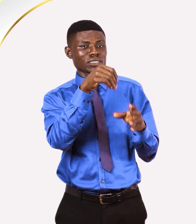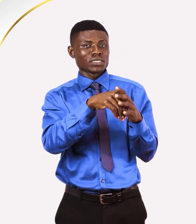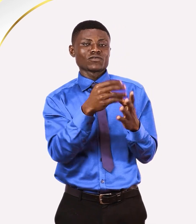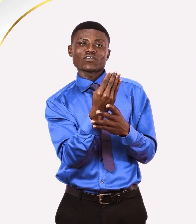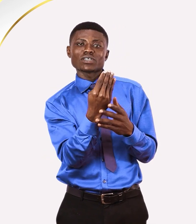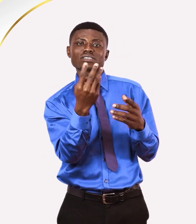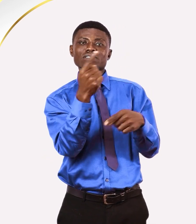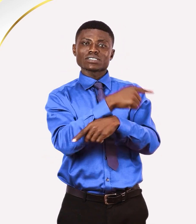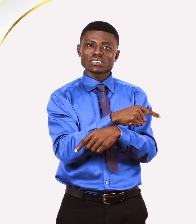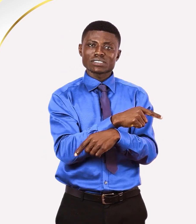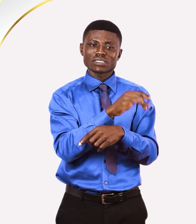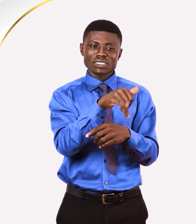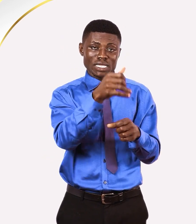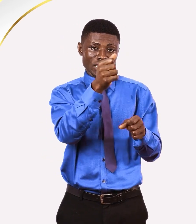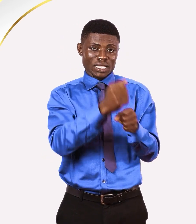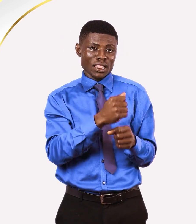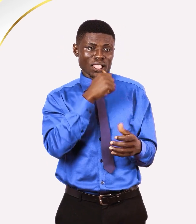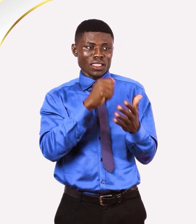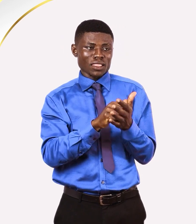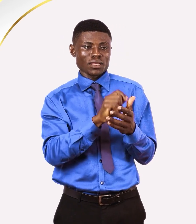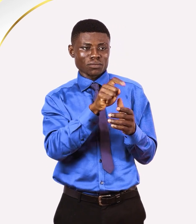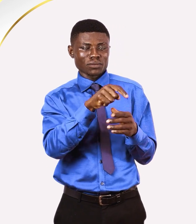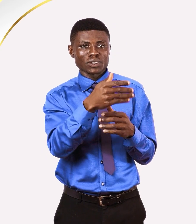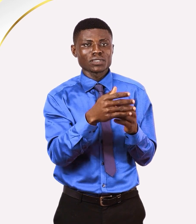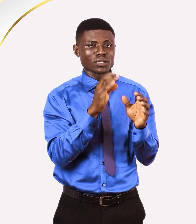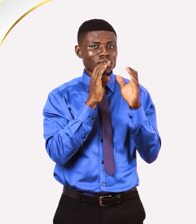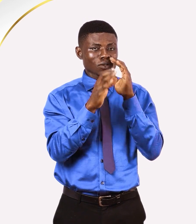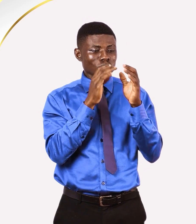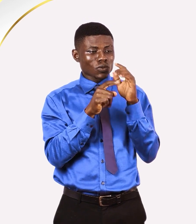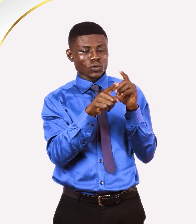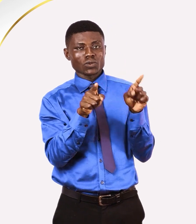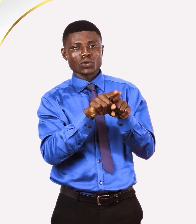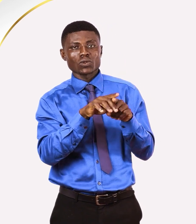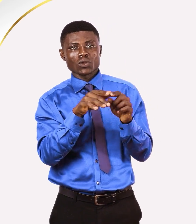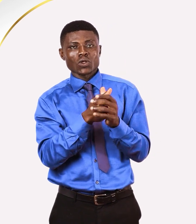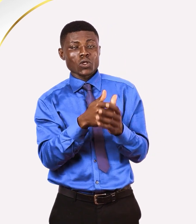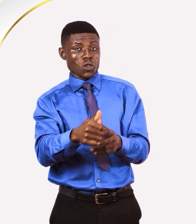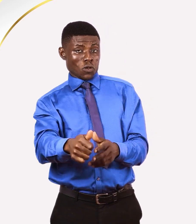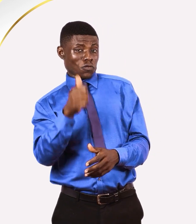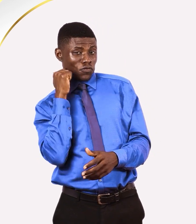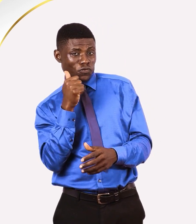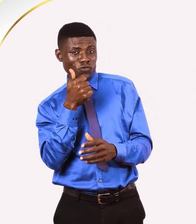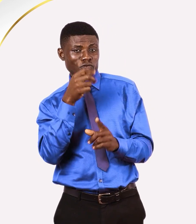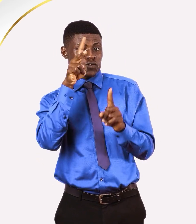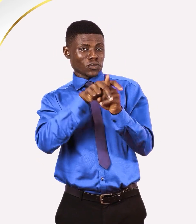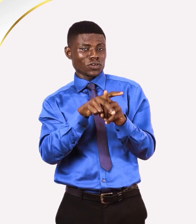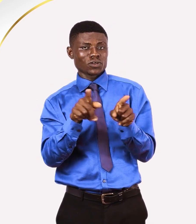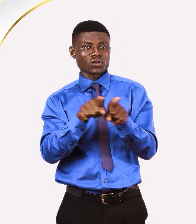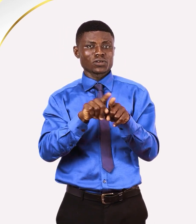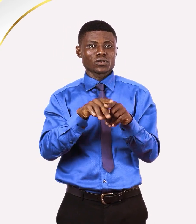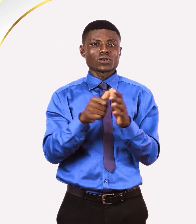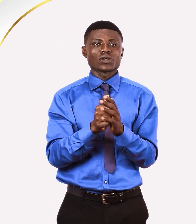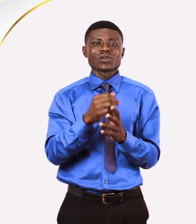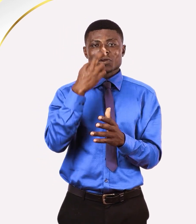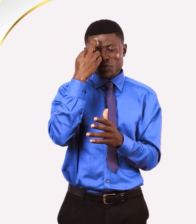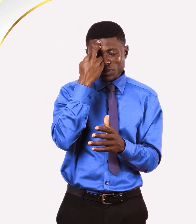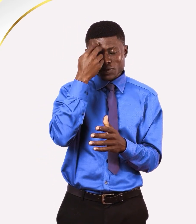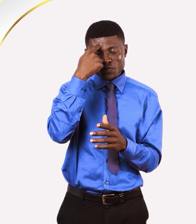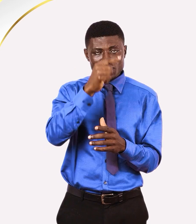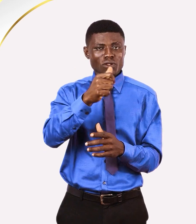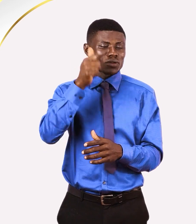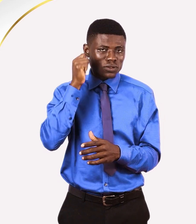applicant within 14 days of receiving the application, communicating the refusal of the application and